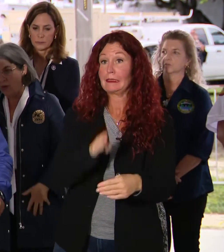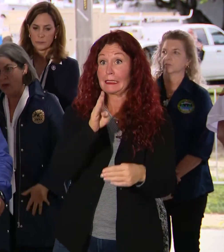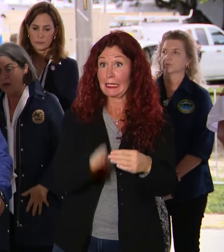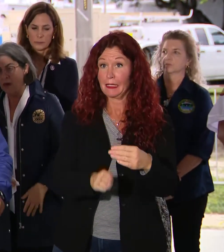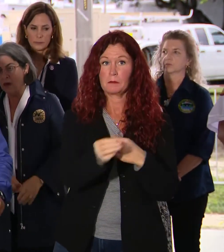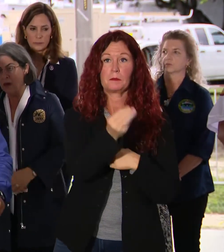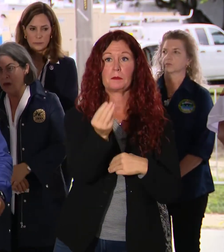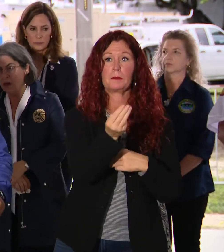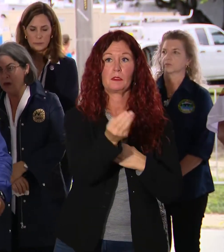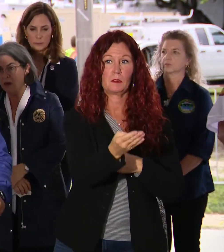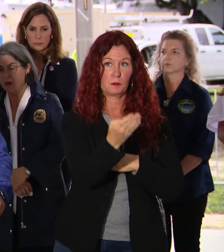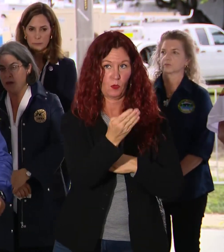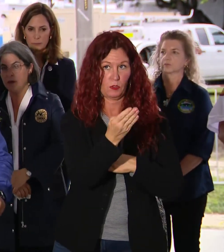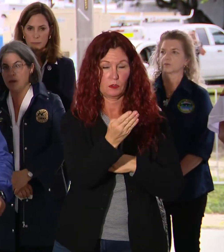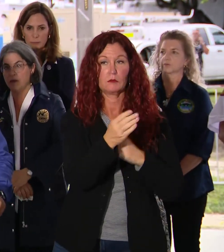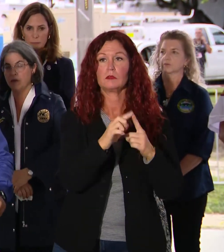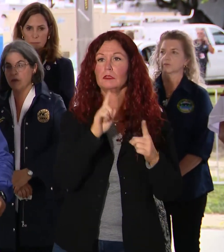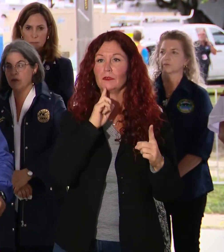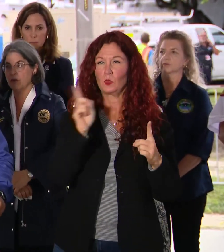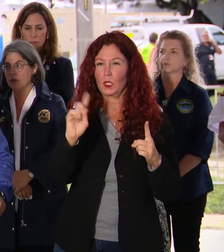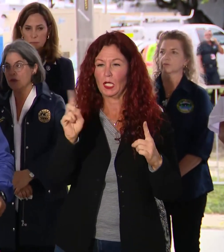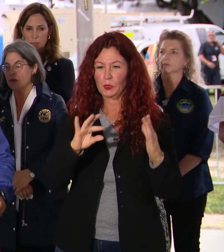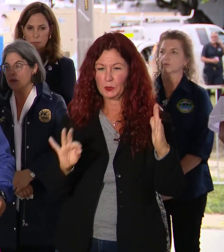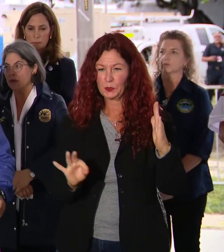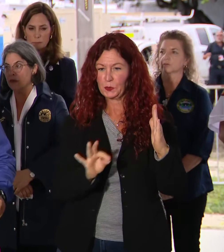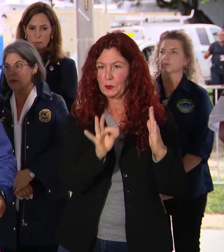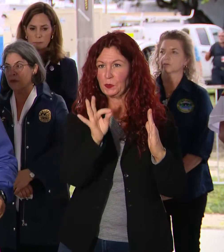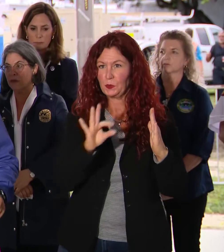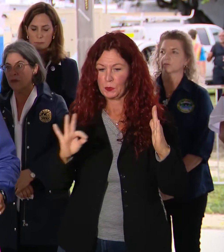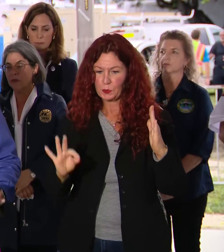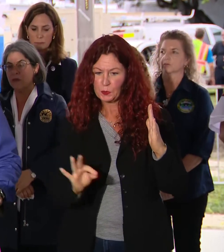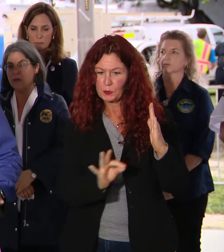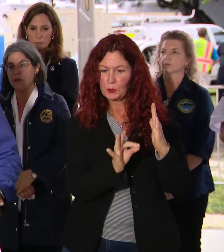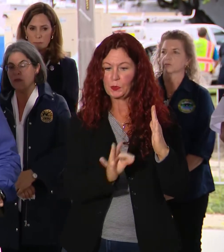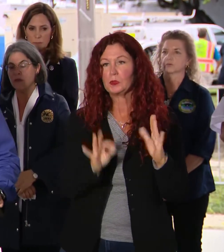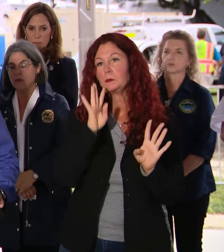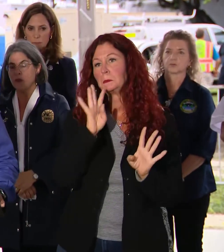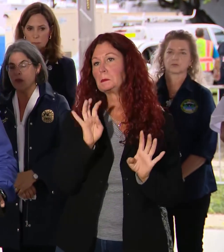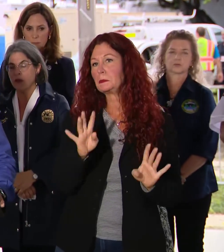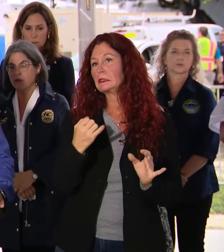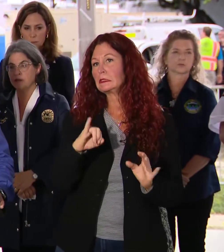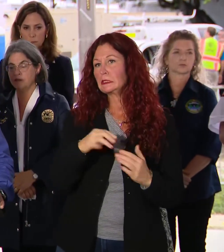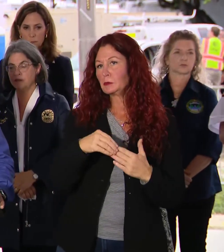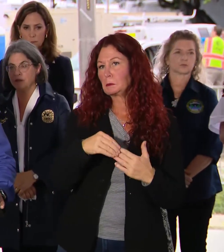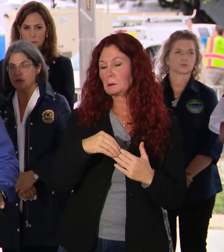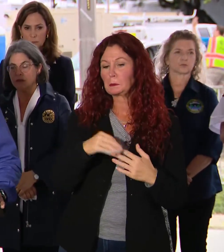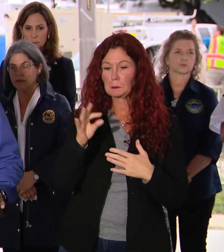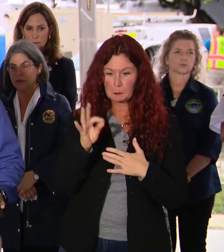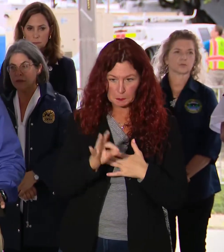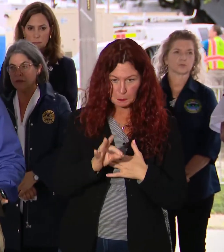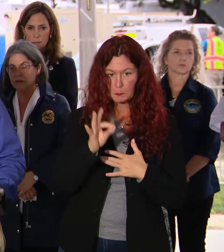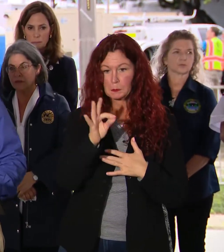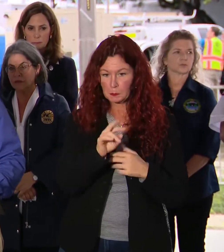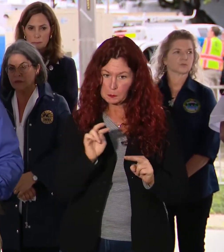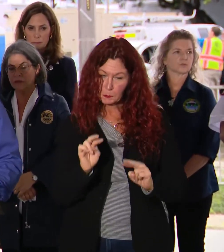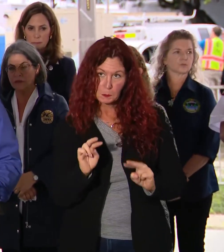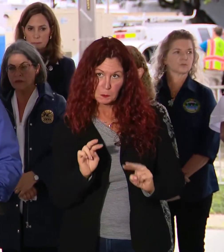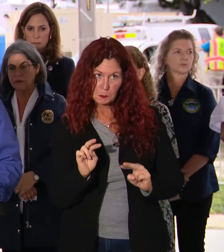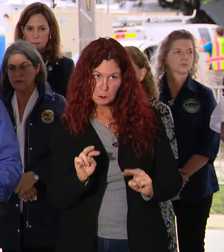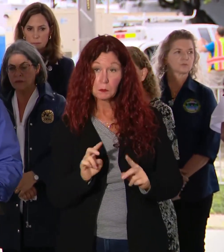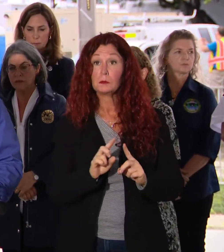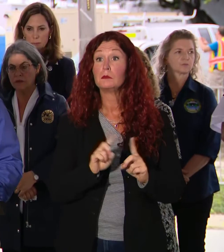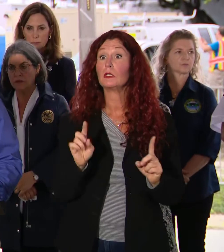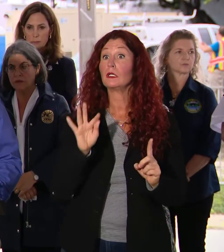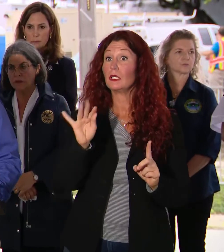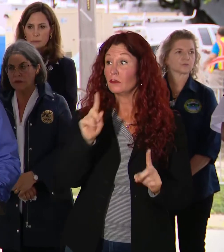Although the track and the intensity, there is still uncertainty. Contingency plans for this incident have been developed